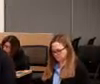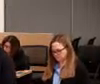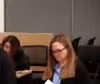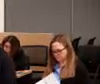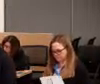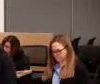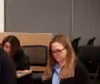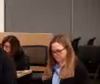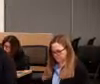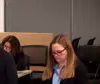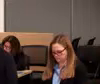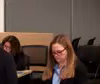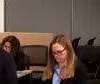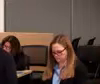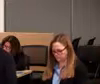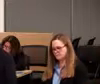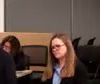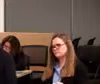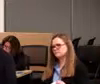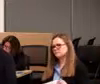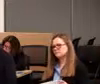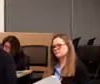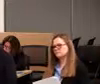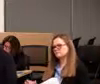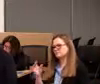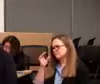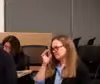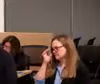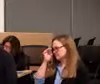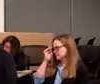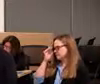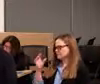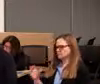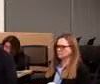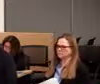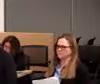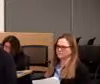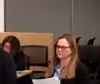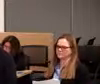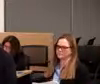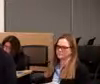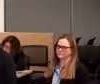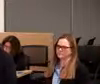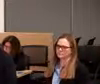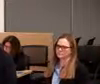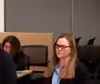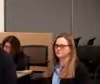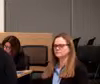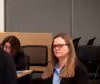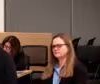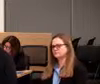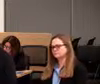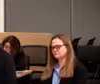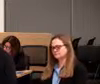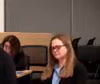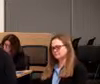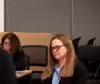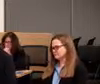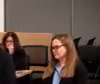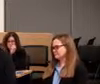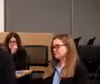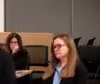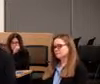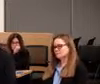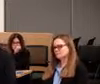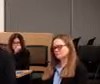that situate it based on the relevance to the context of our educators. So that could be like your site, that